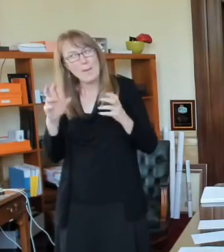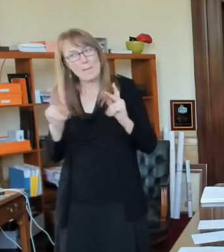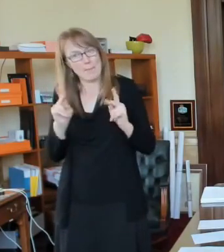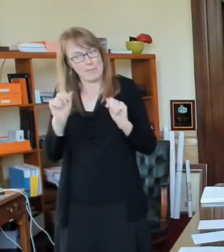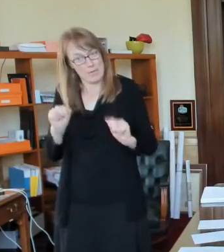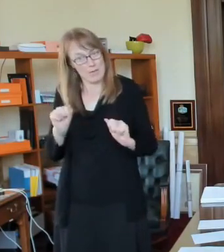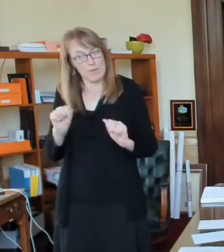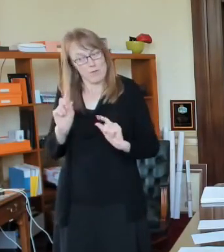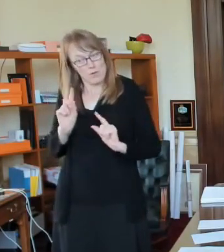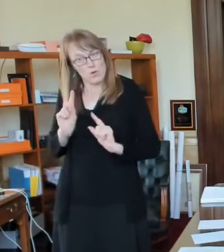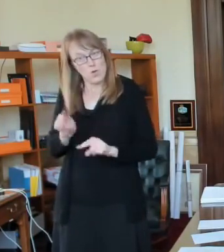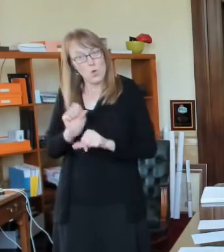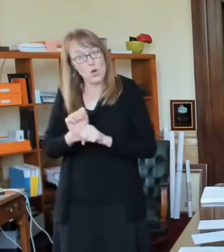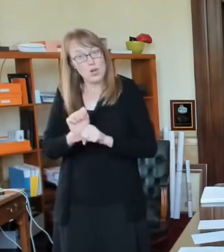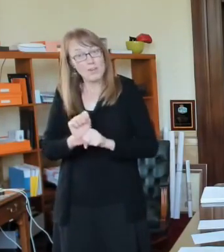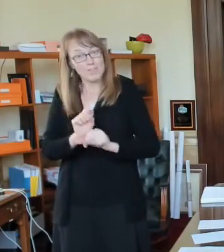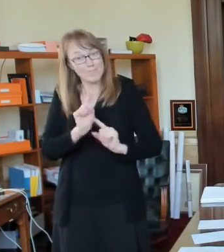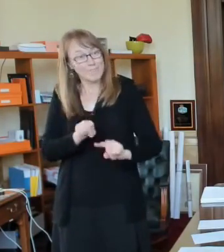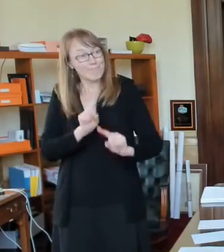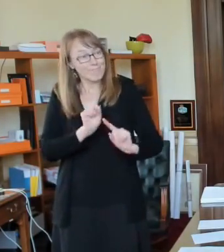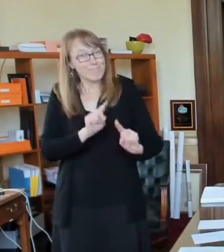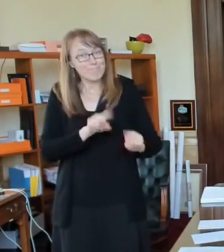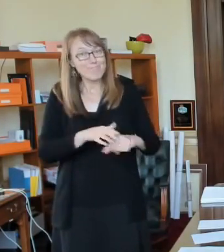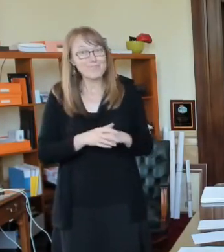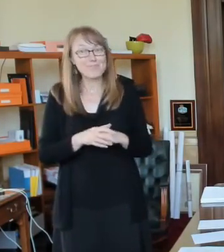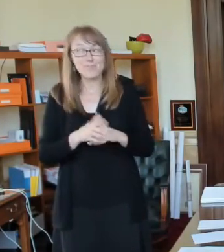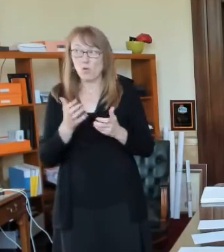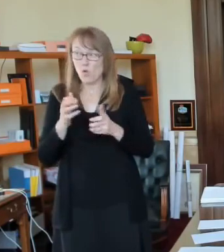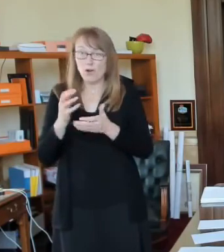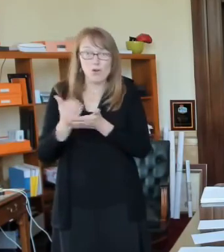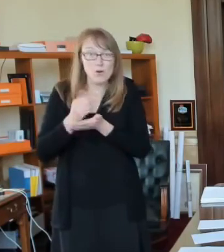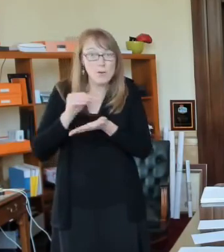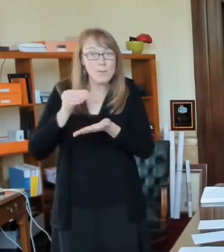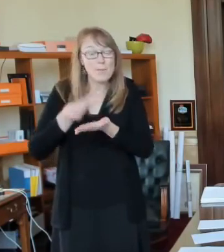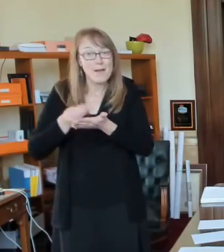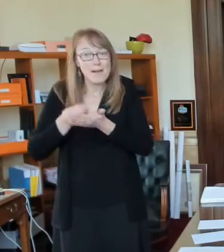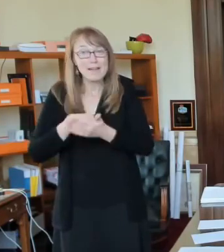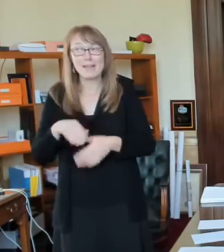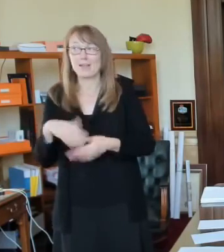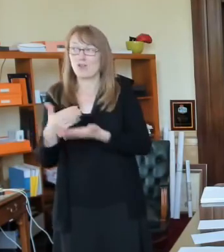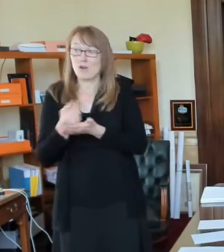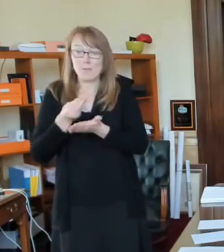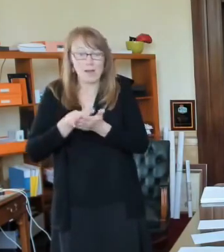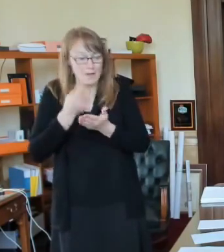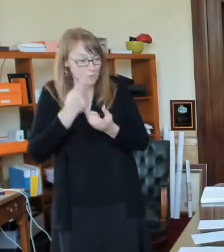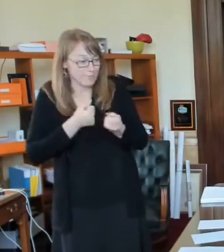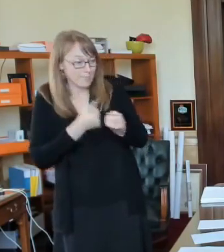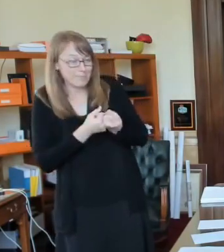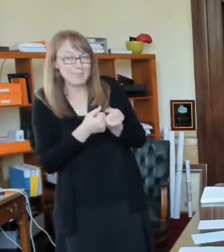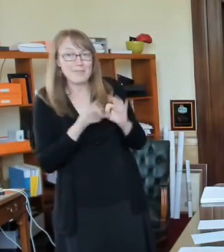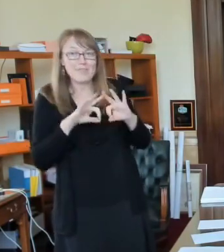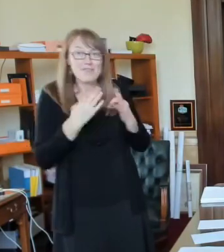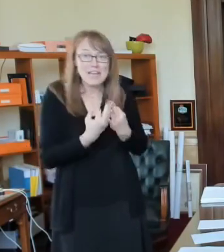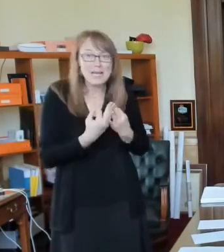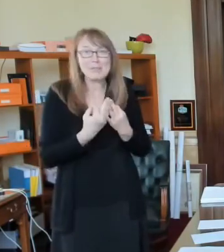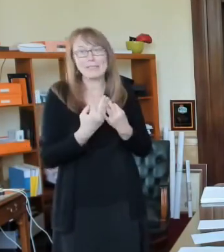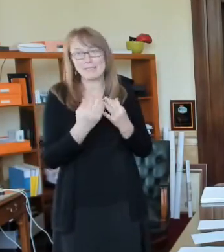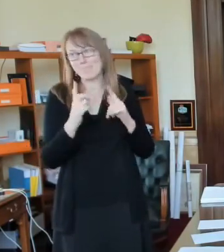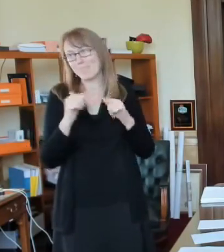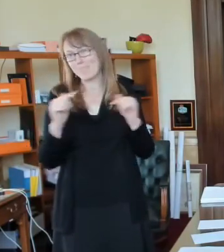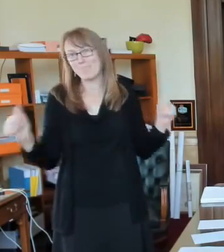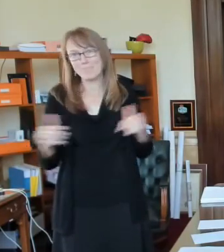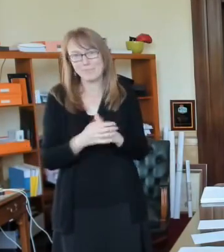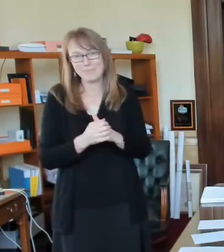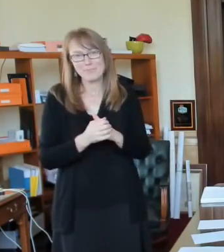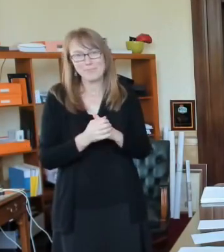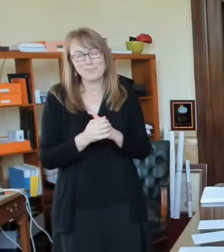paycheck, to be able to support themselves and support their families. And so this mask wearing is the